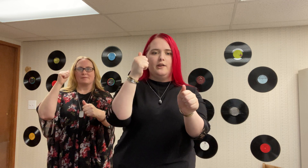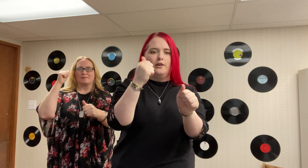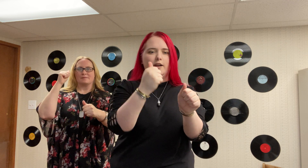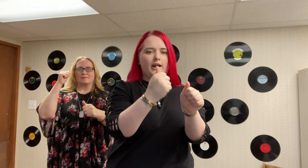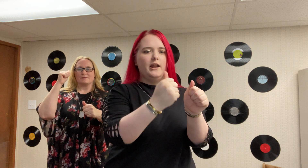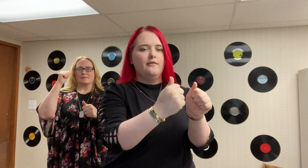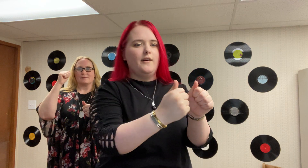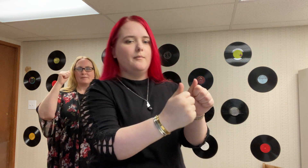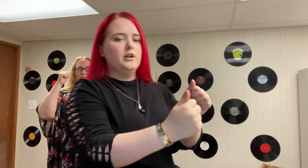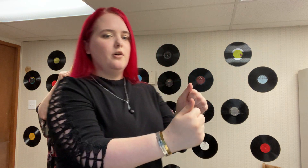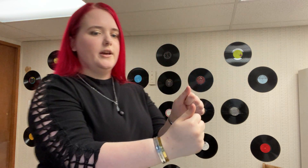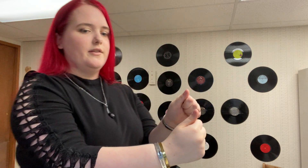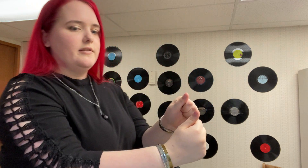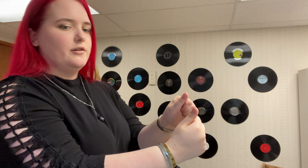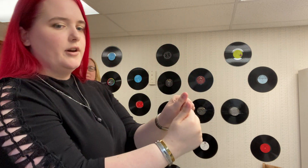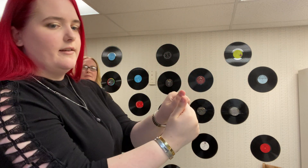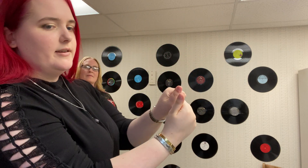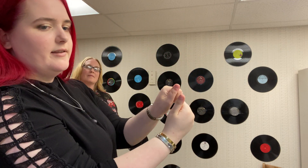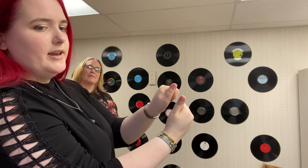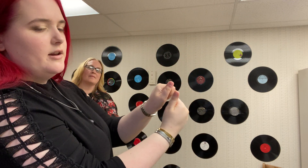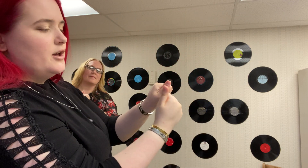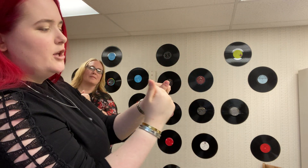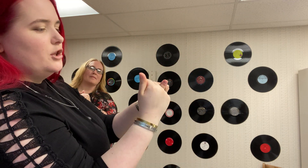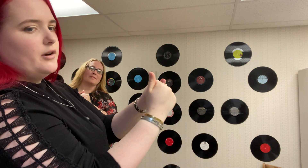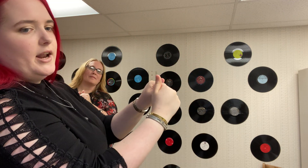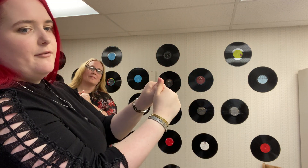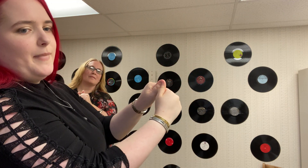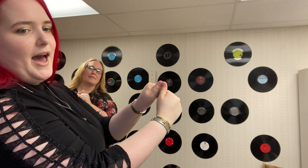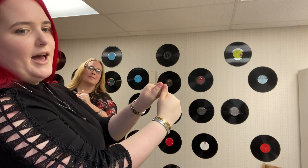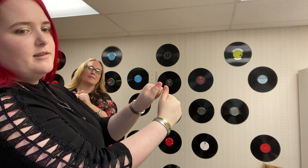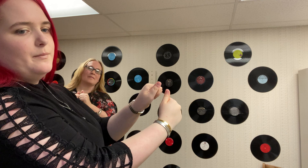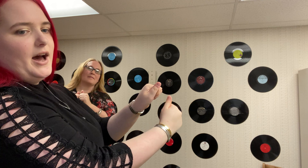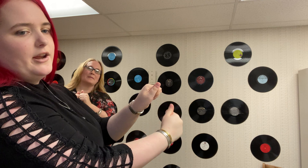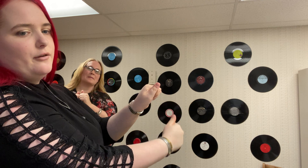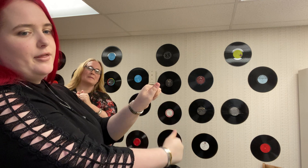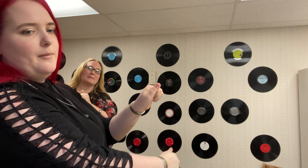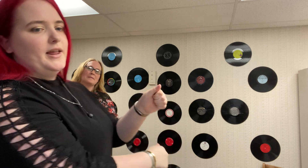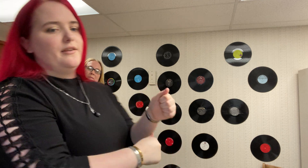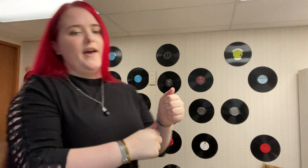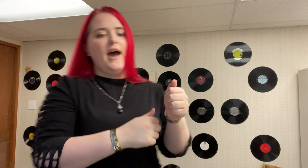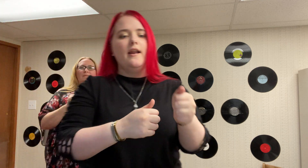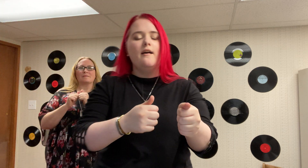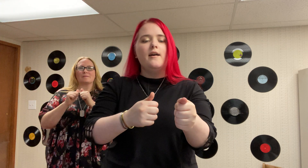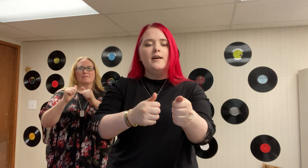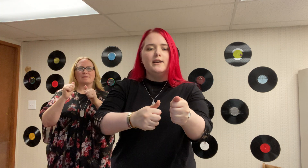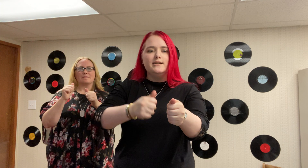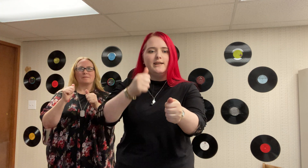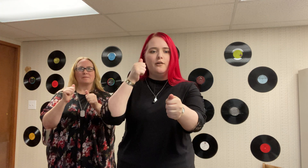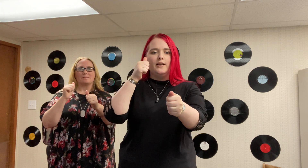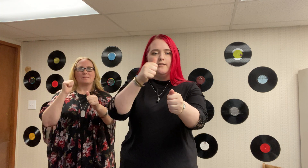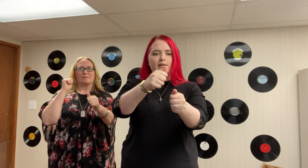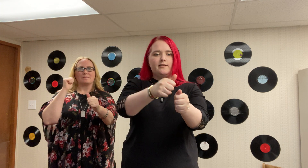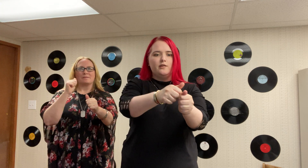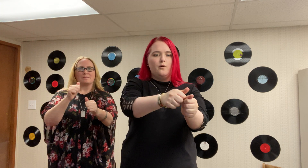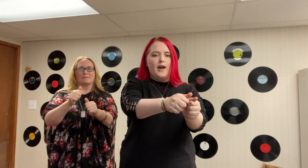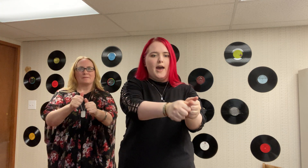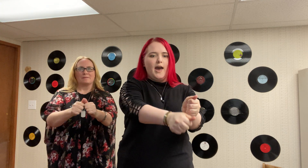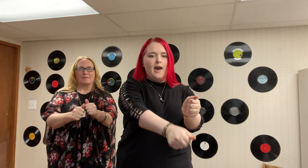you're going to kind of, I'm going to go like this so you guys can see. You kind of pass by your thumb like that. Down like this, so